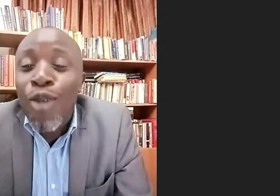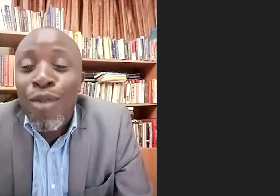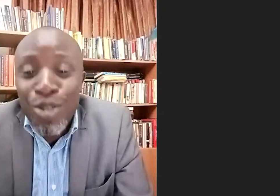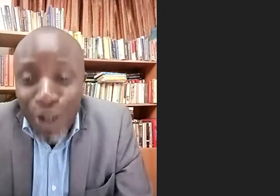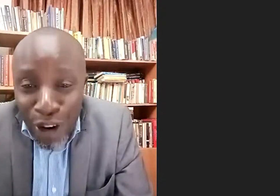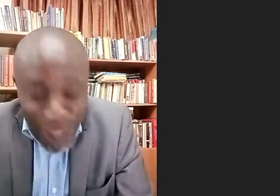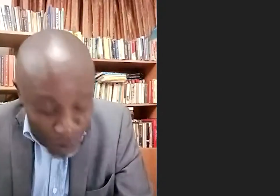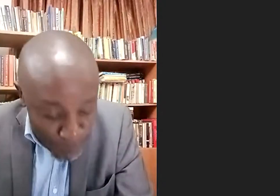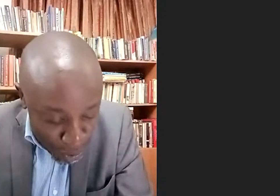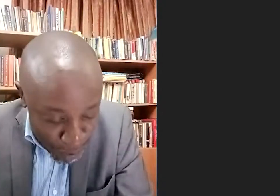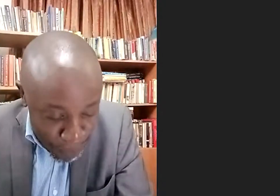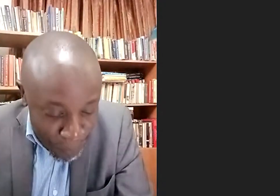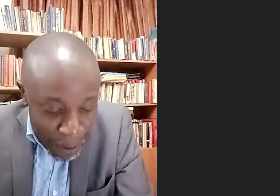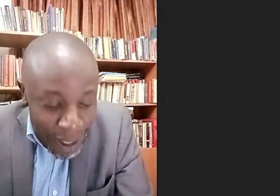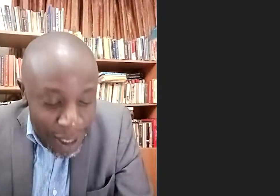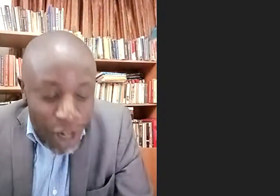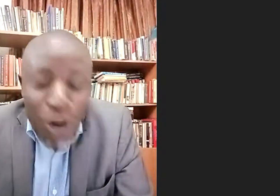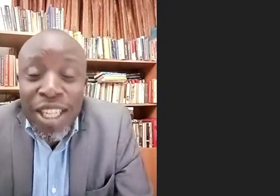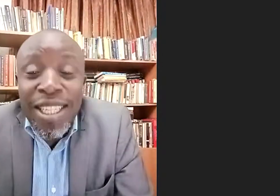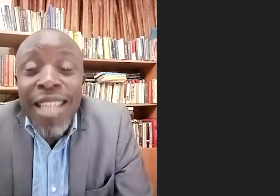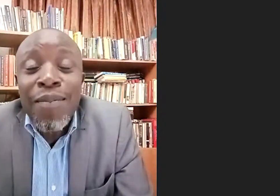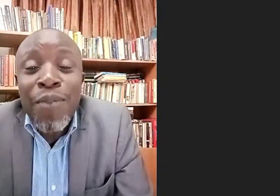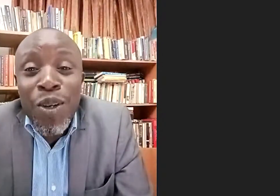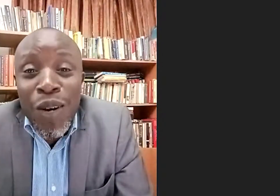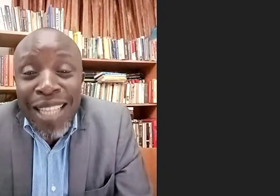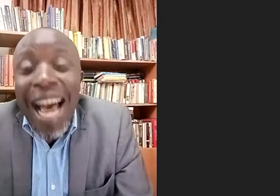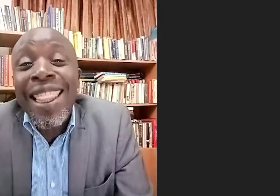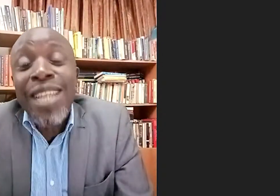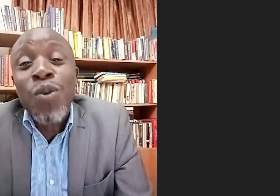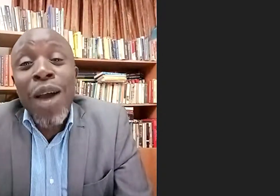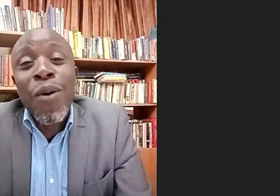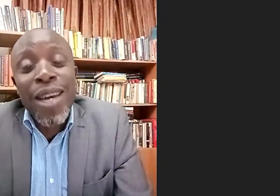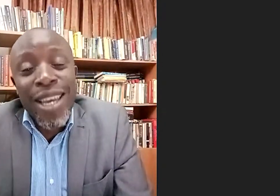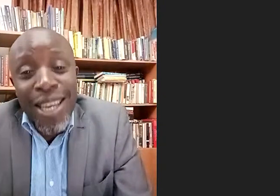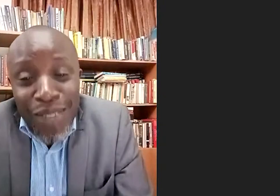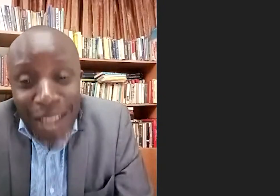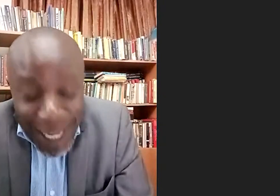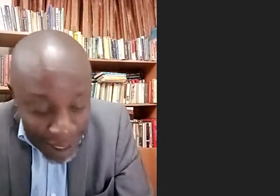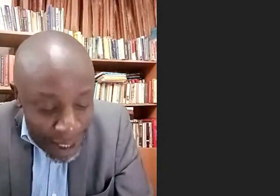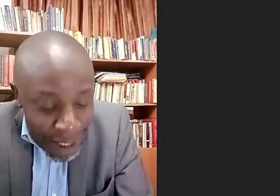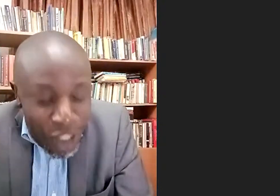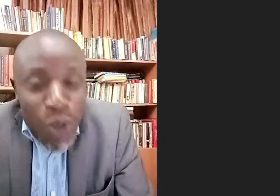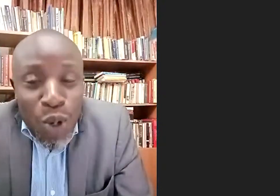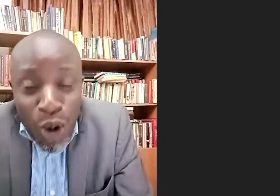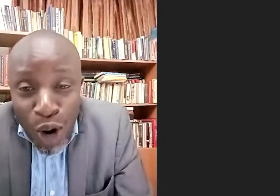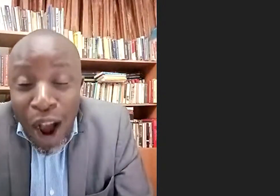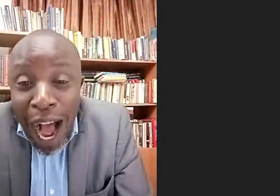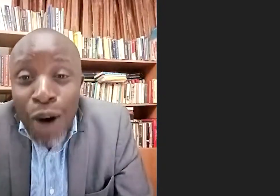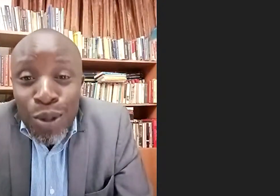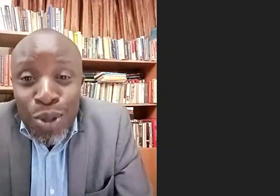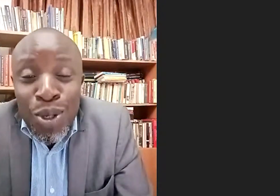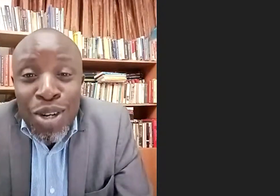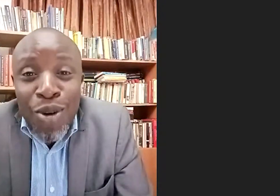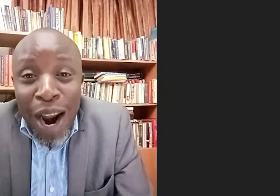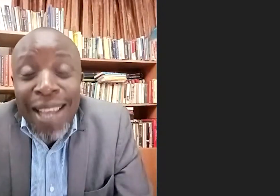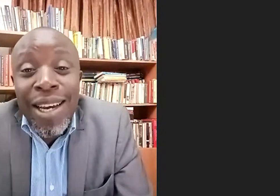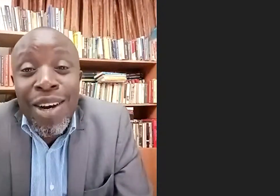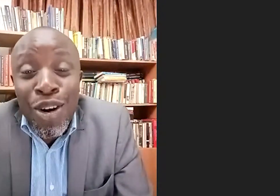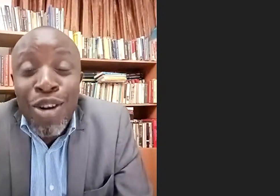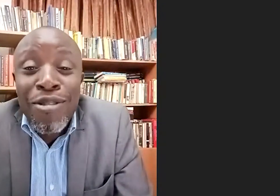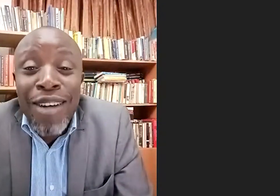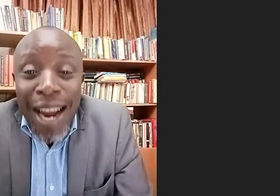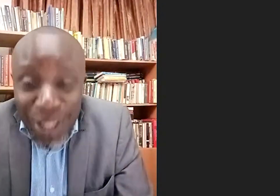Ladies and gentlemen, I'm going to introduce our guest speaker tonight. our guest speaker tonight. I